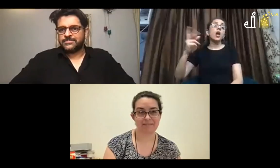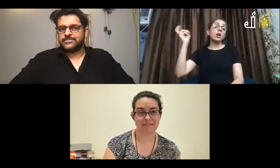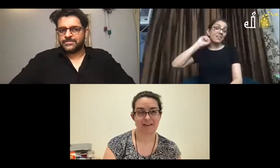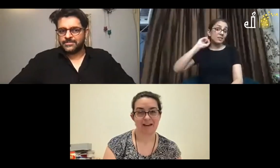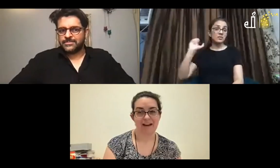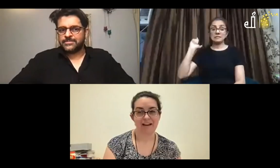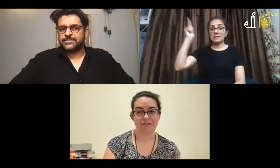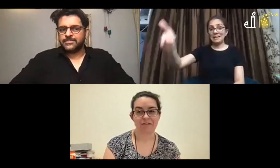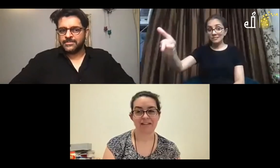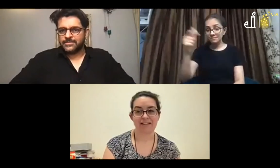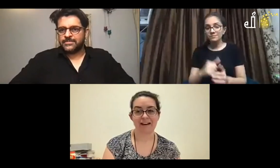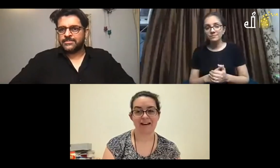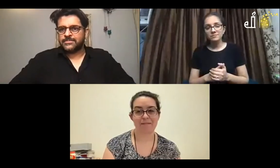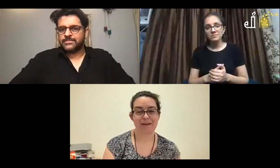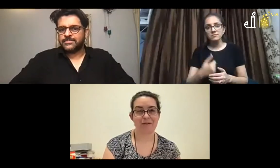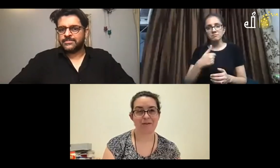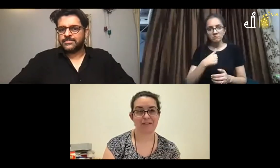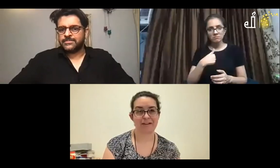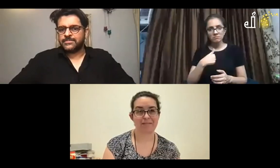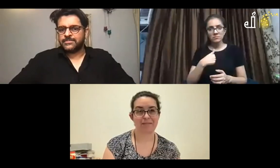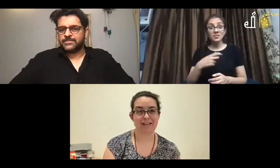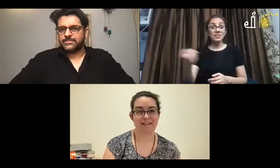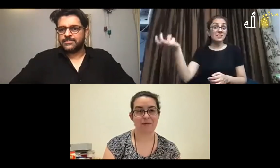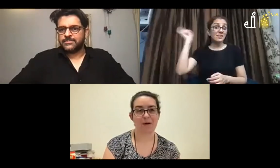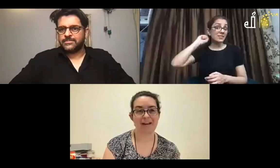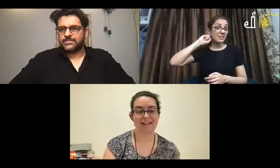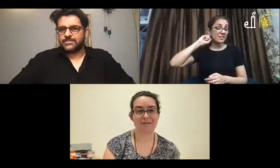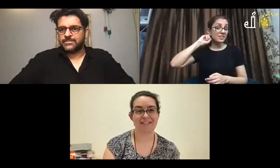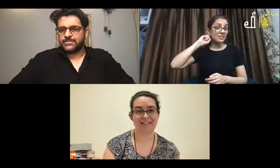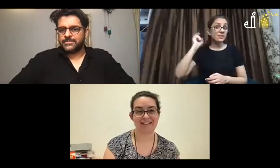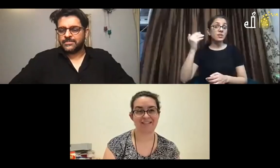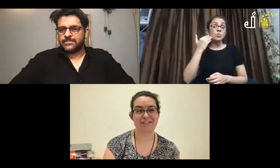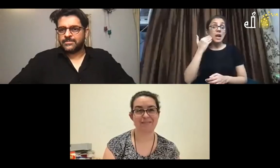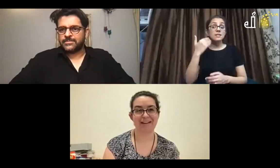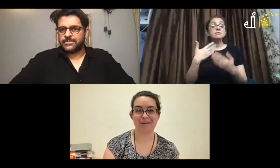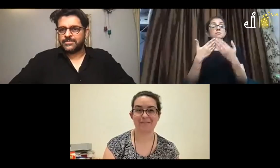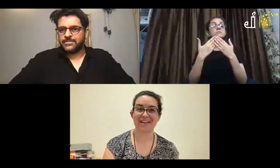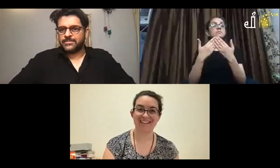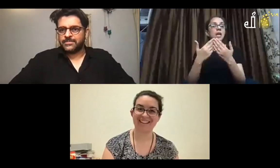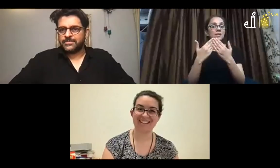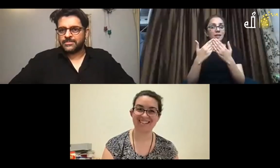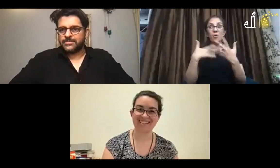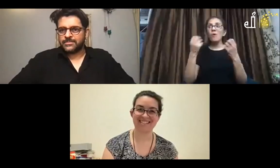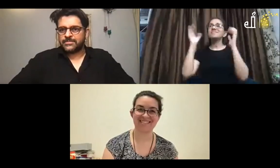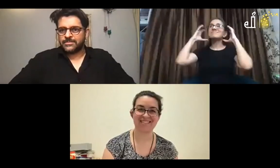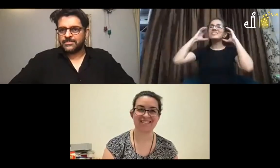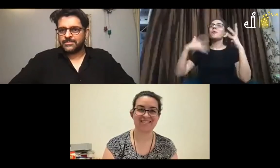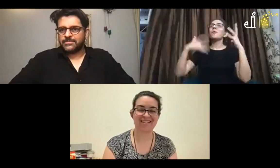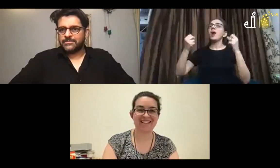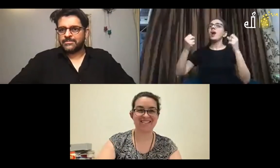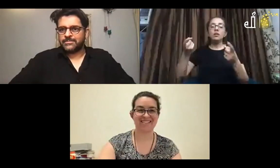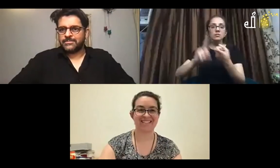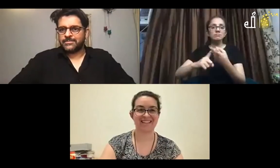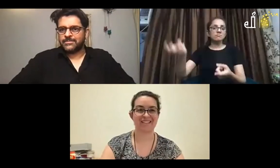implants. I actually got my cochlear implants while I was studying to become an audiologist, which was a